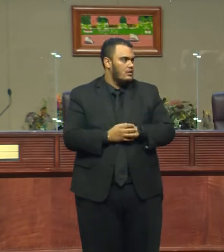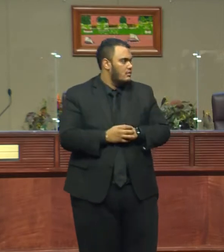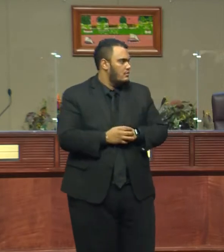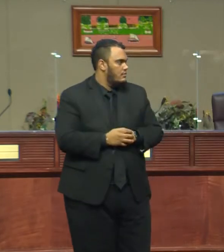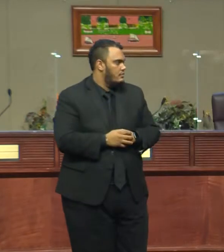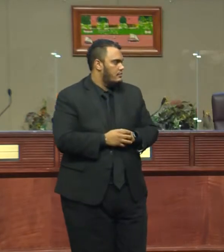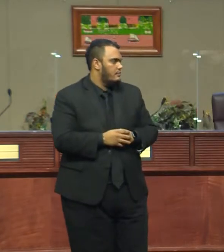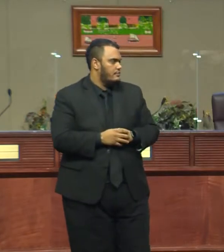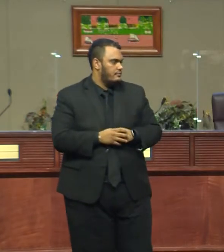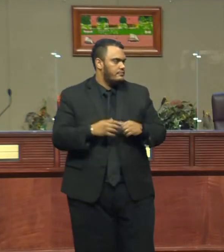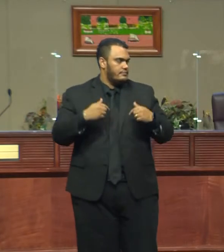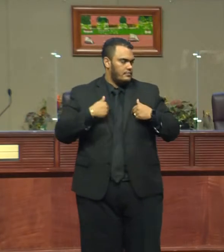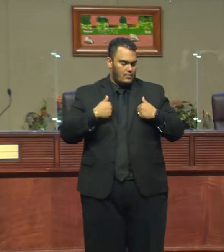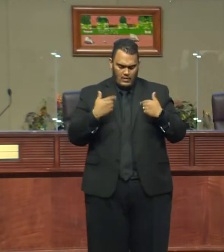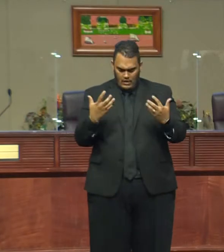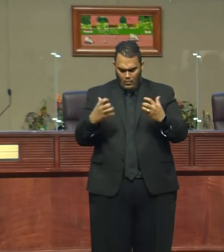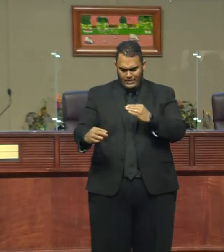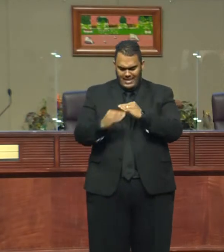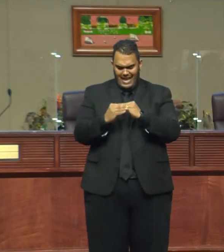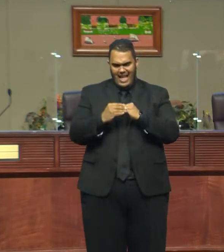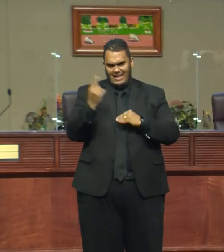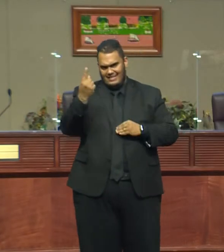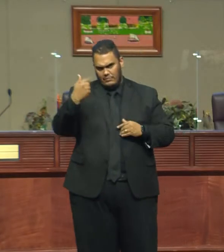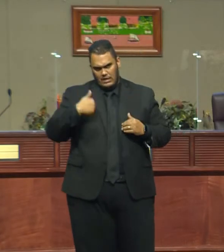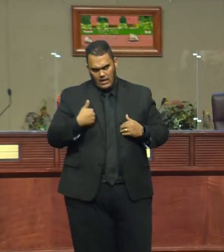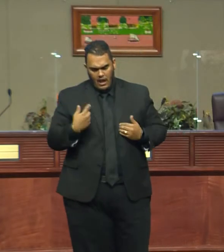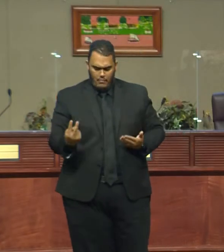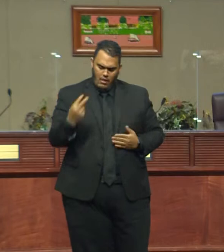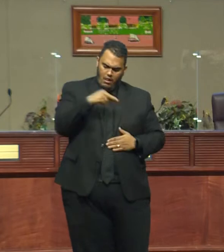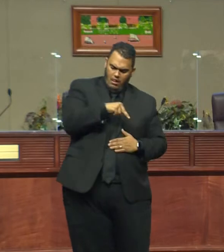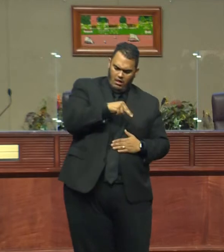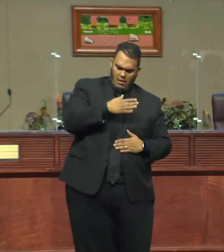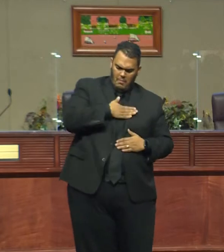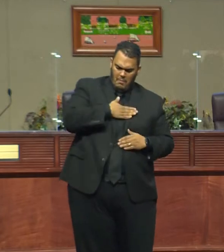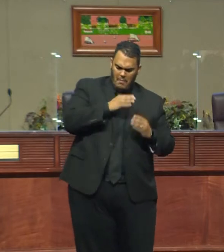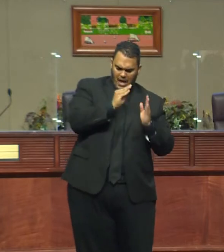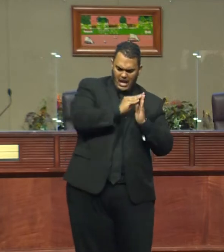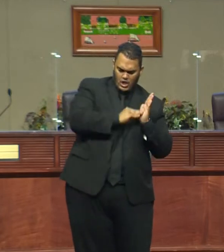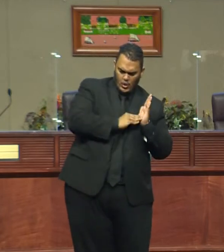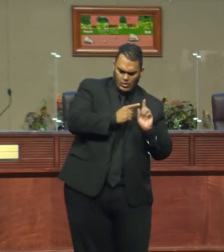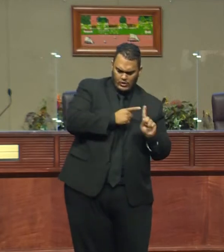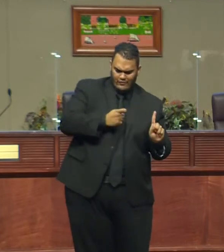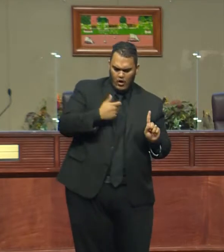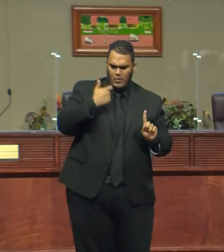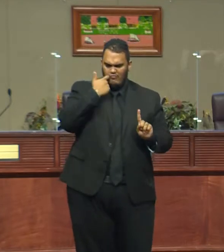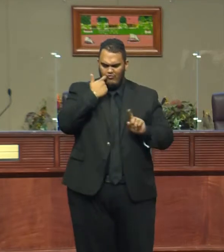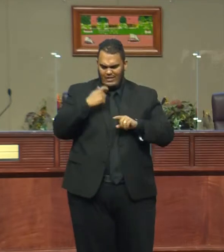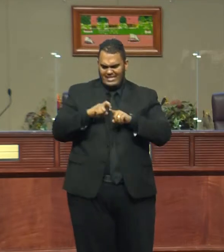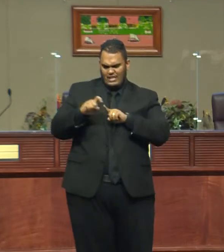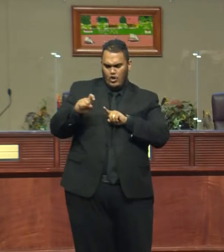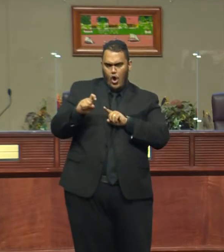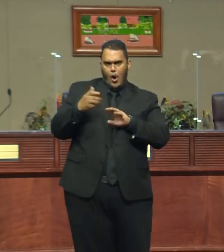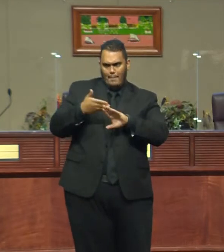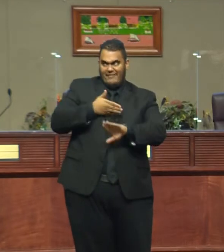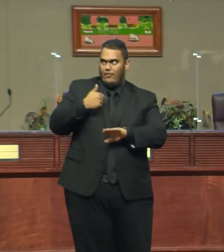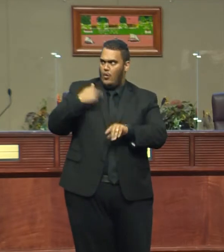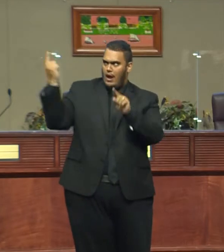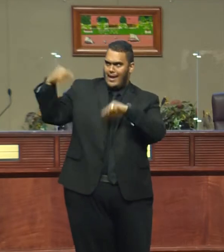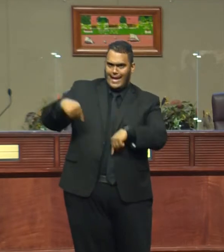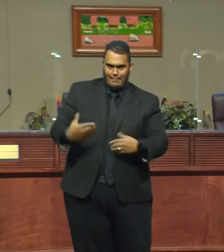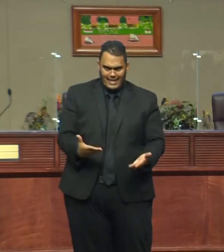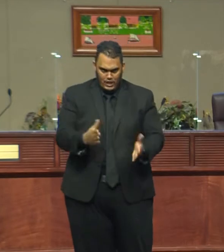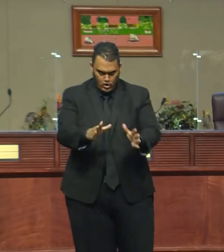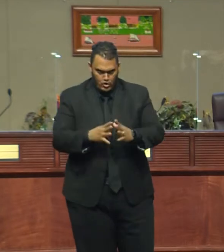I'll add something to it. I'm looking back at my notes from the call immediately prior to me coming down for the press